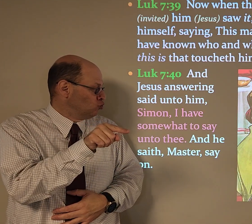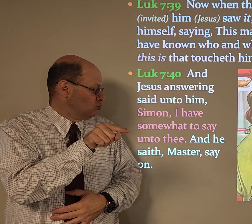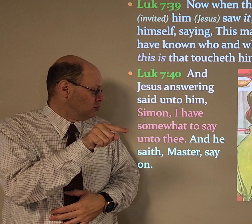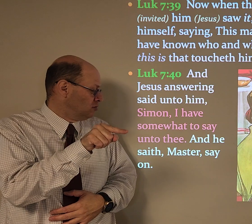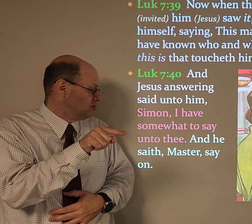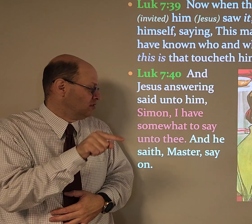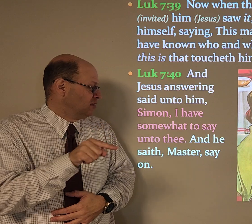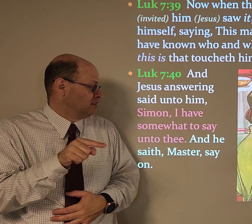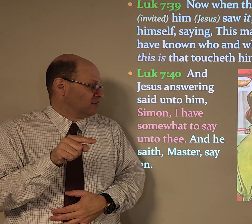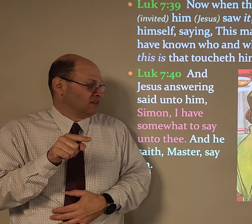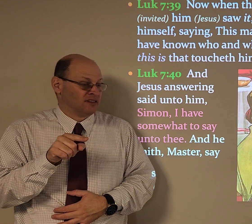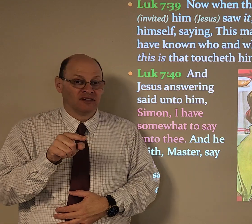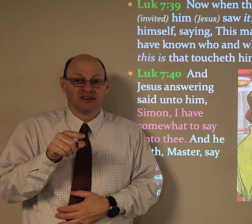say unto thee.